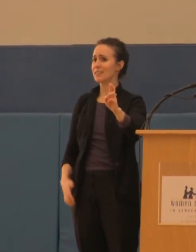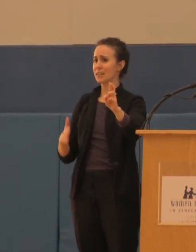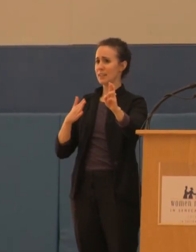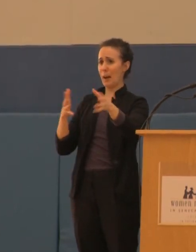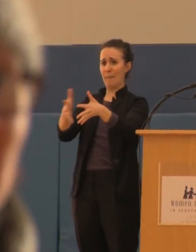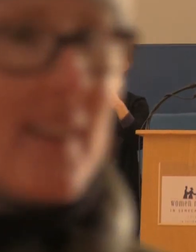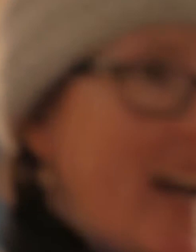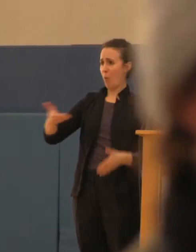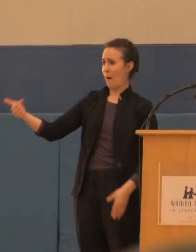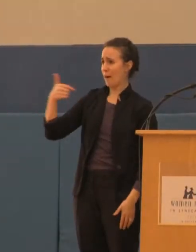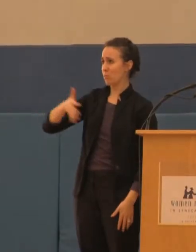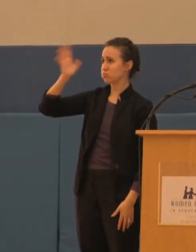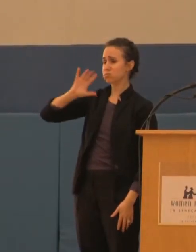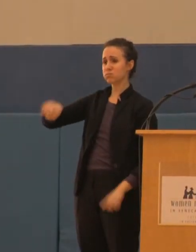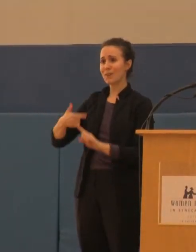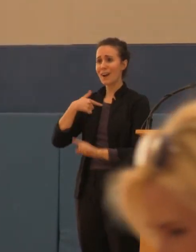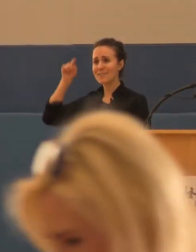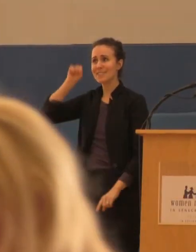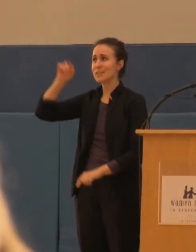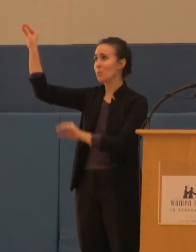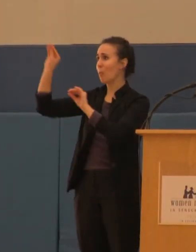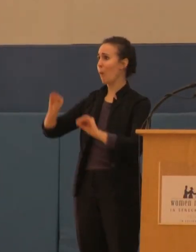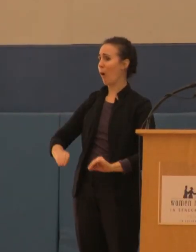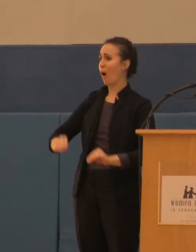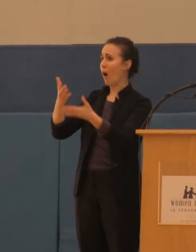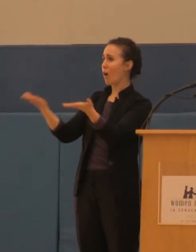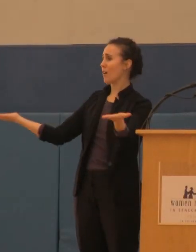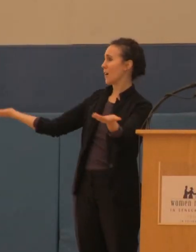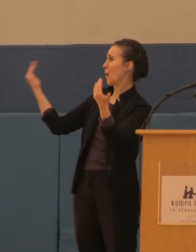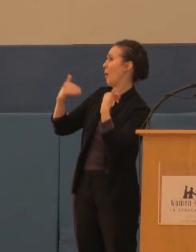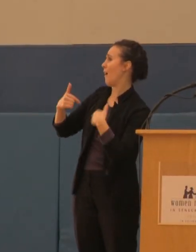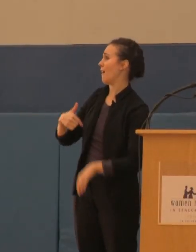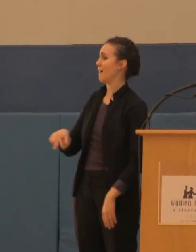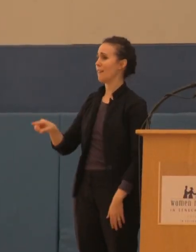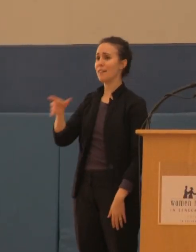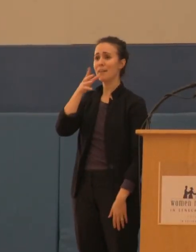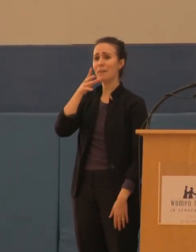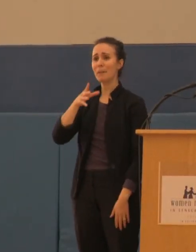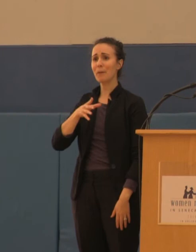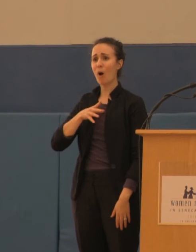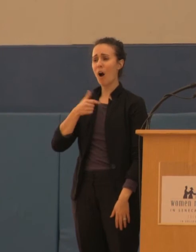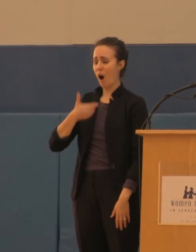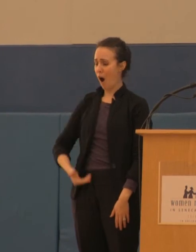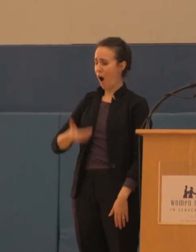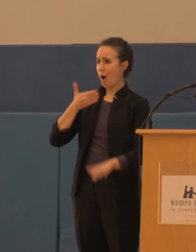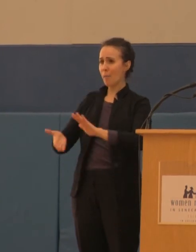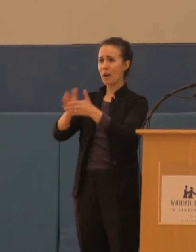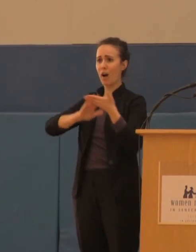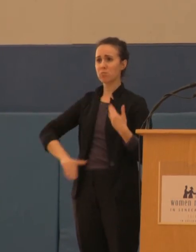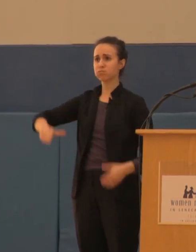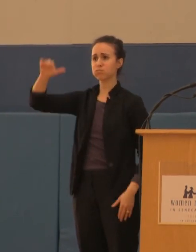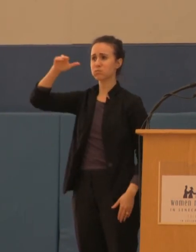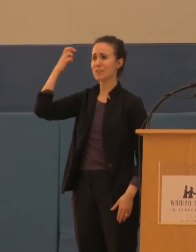me as a teenager with open arms. The woman that I have become today is